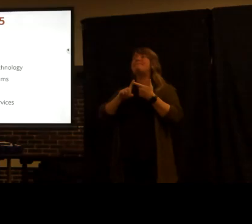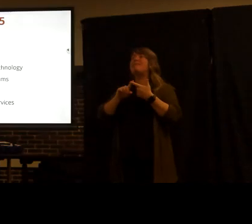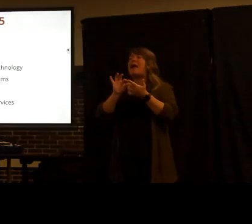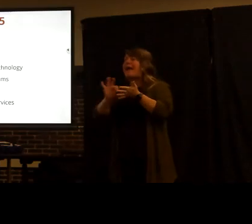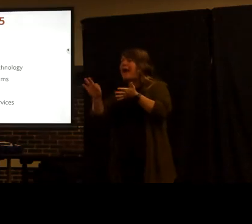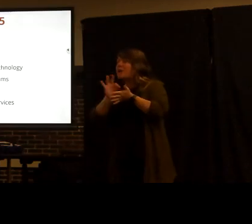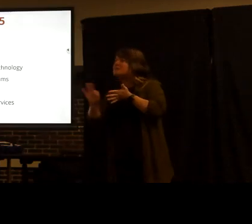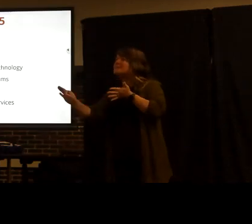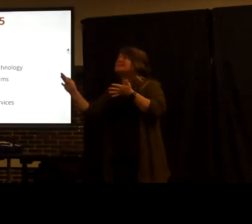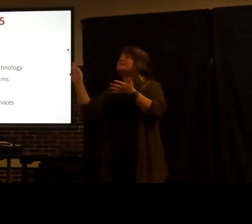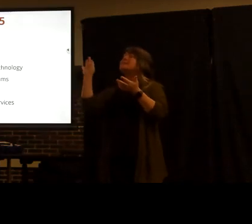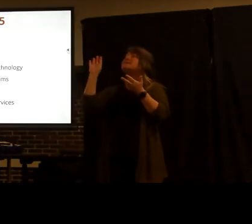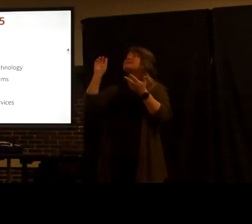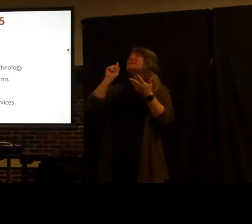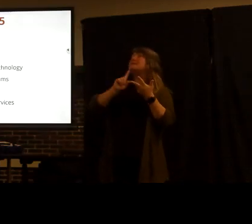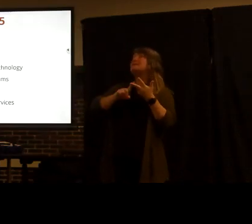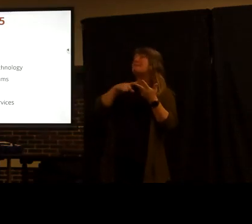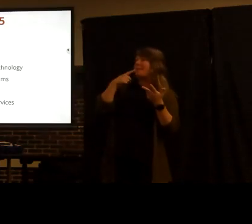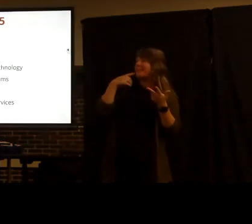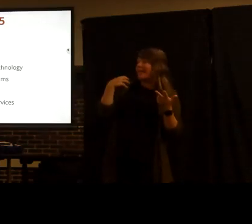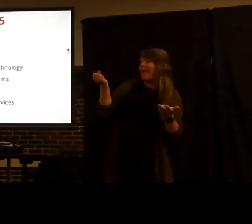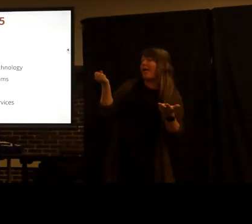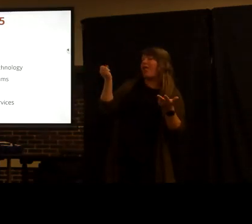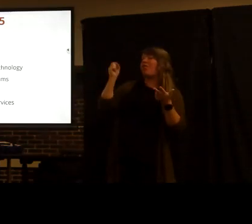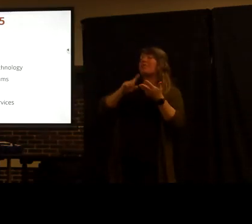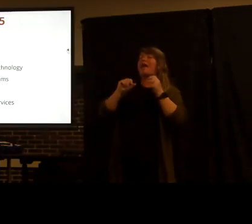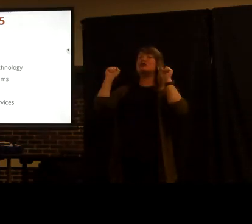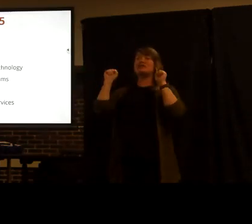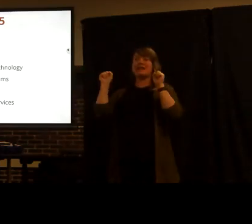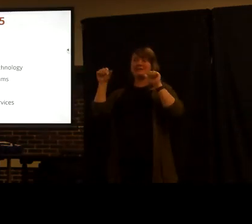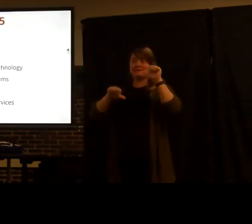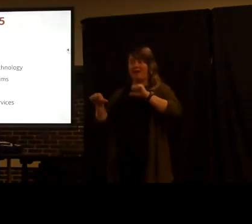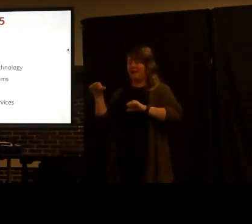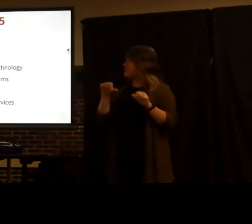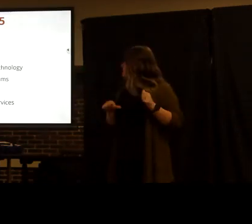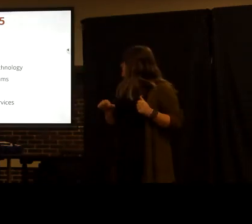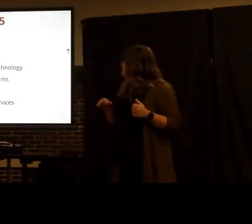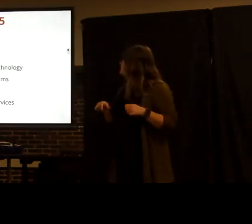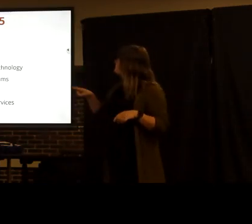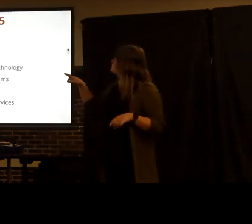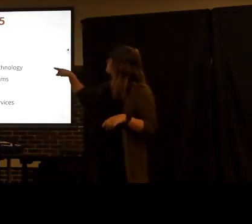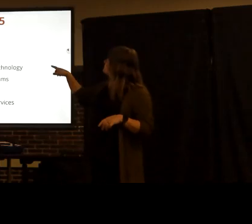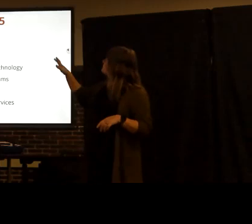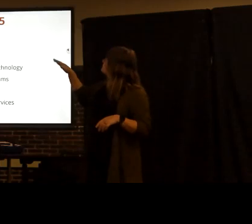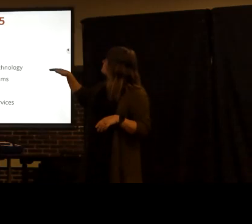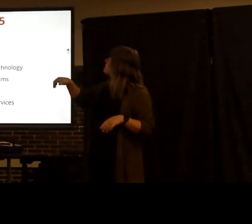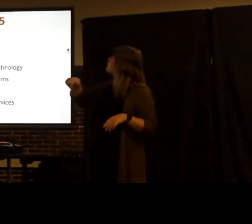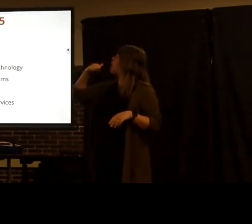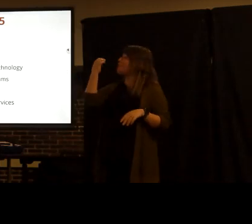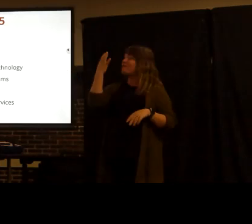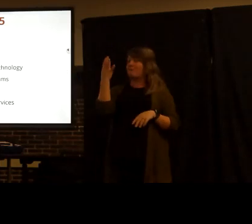in marine biology, accounting, public health, and exercise